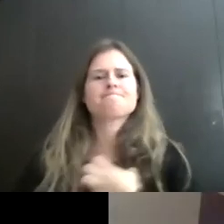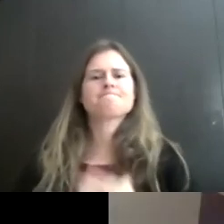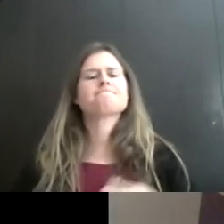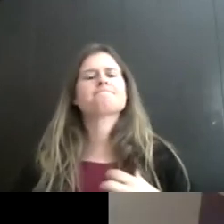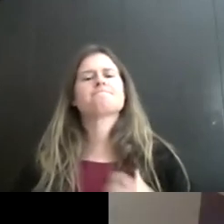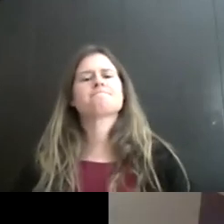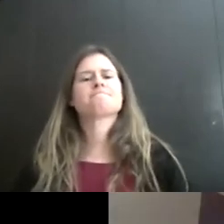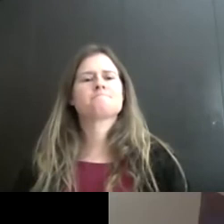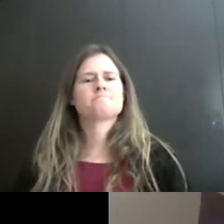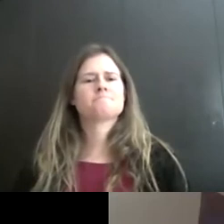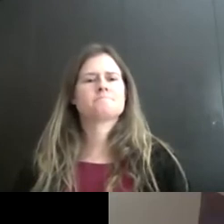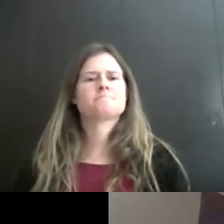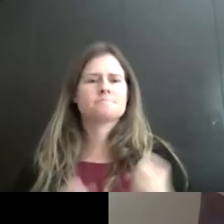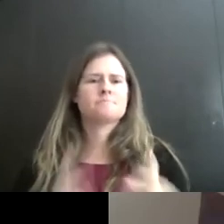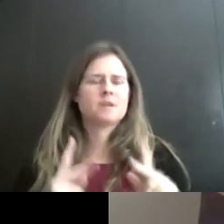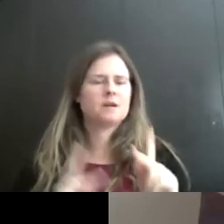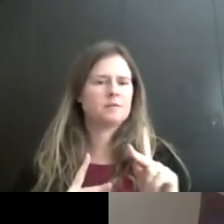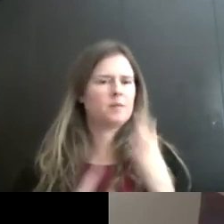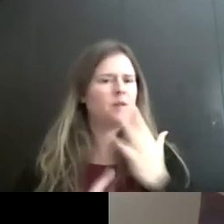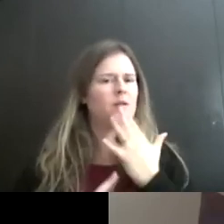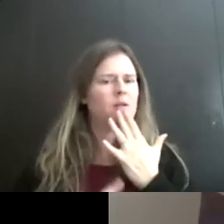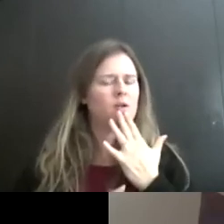I think many people of color will tell you,